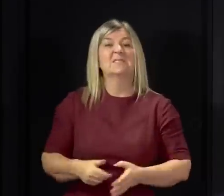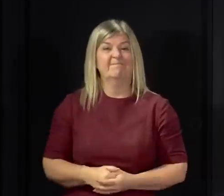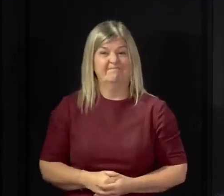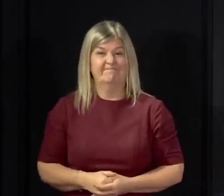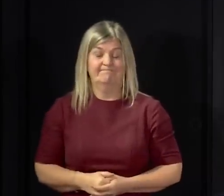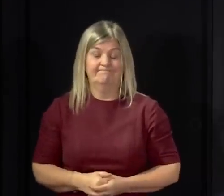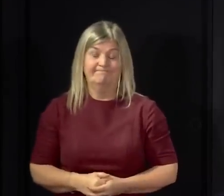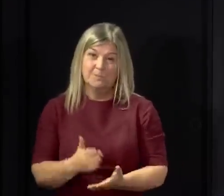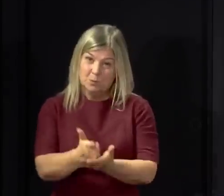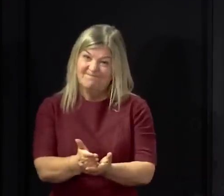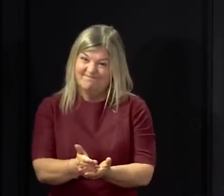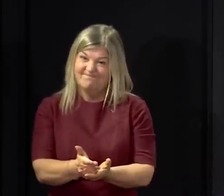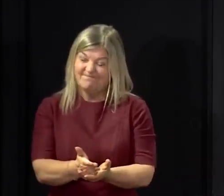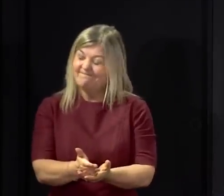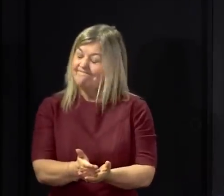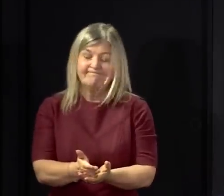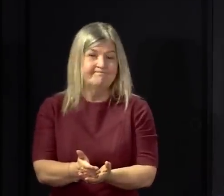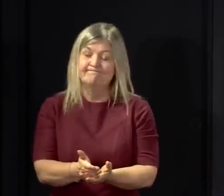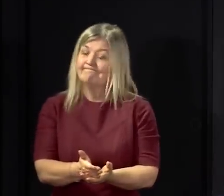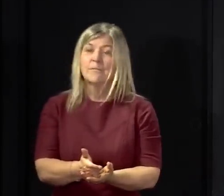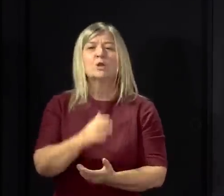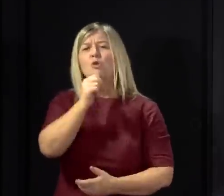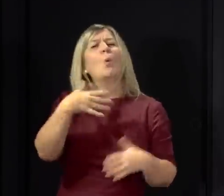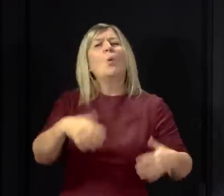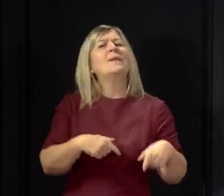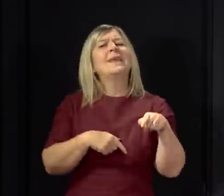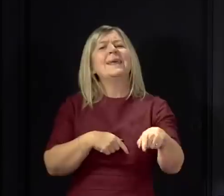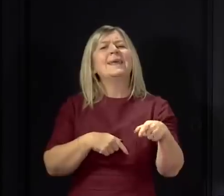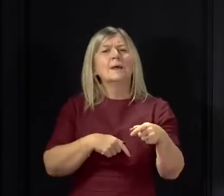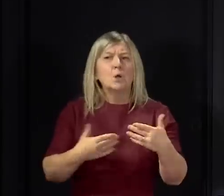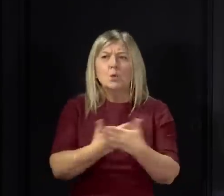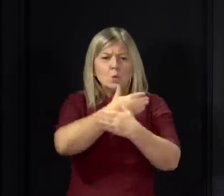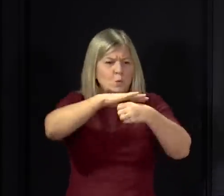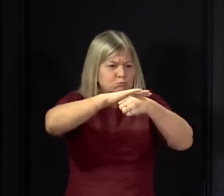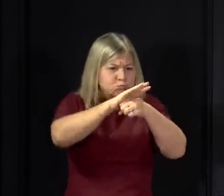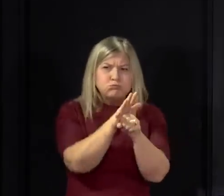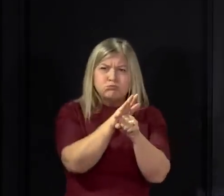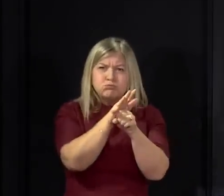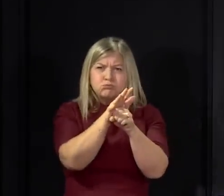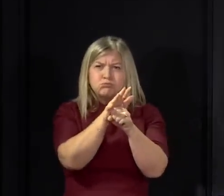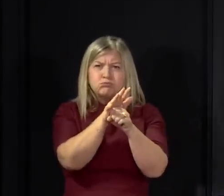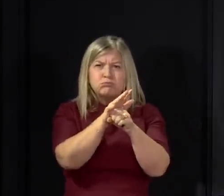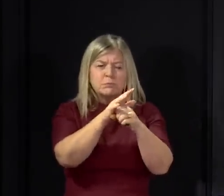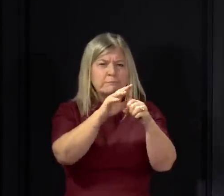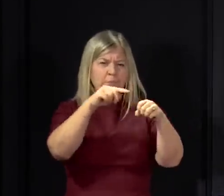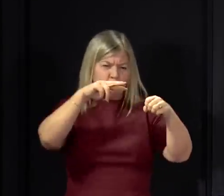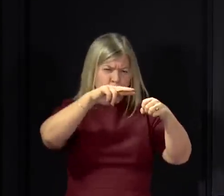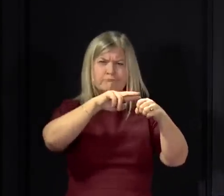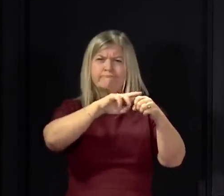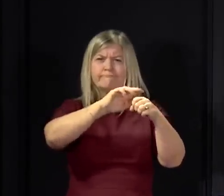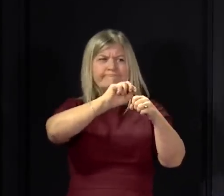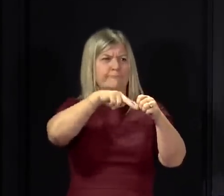to say that this action is not solely in response to the severity of our current situation, nor even is it simply a worry about